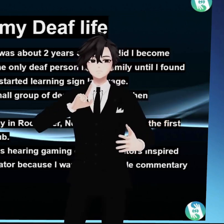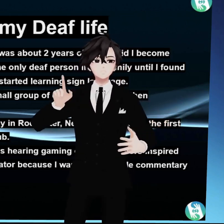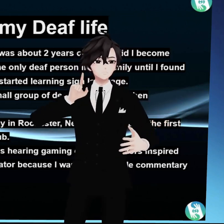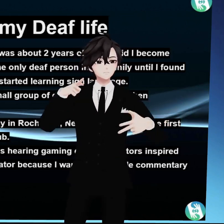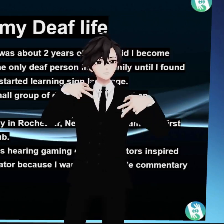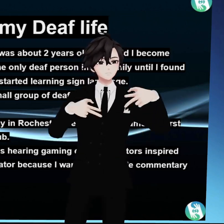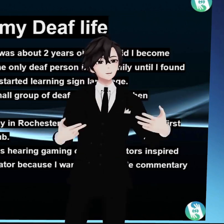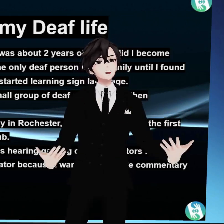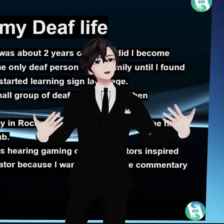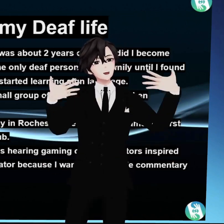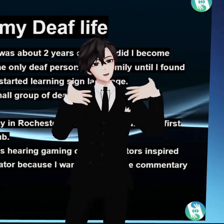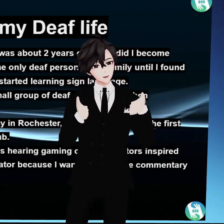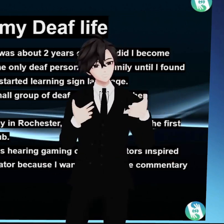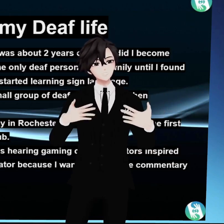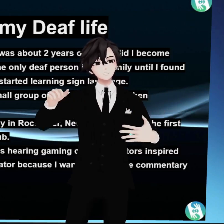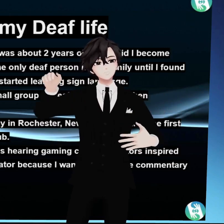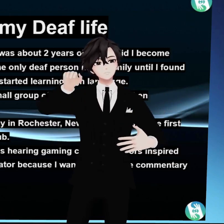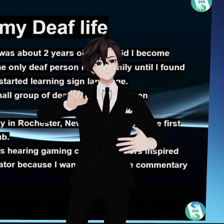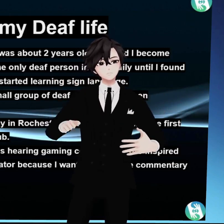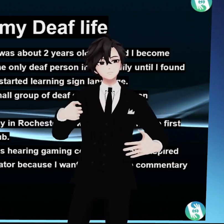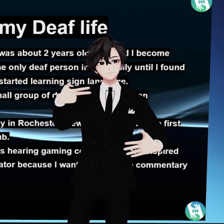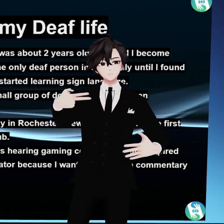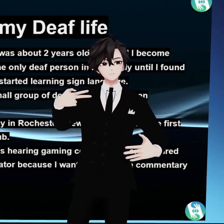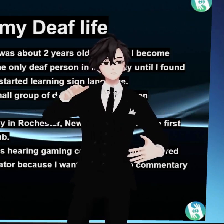within the area around me.